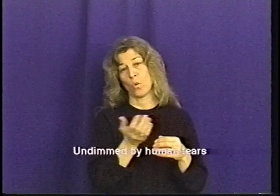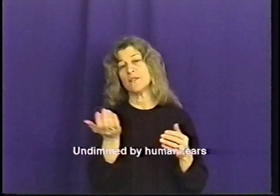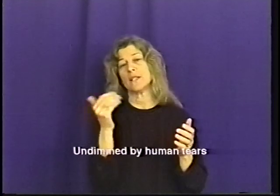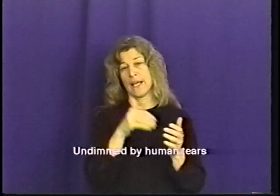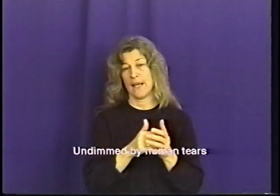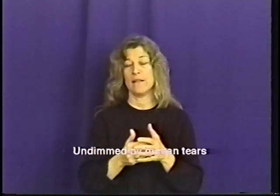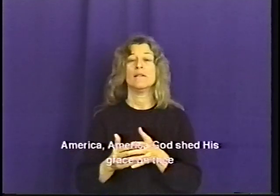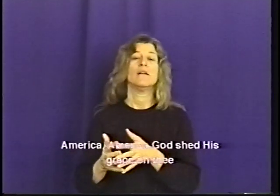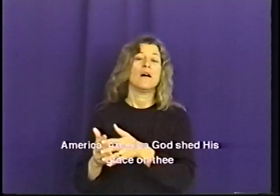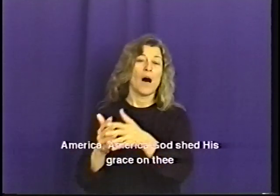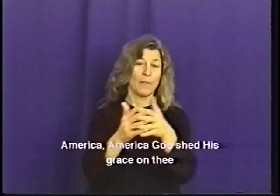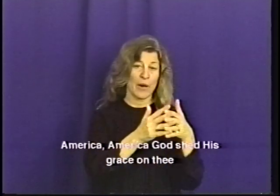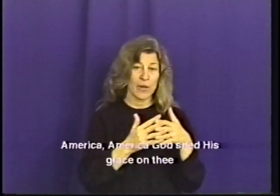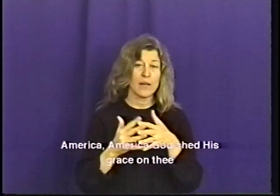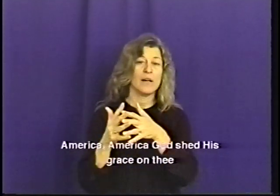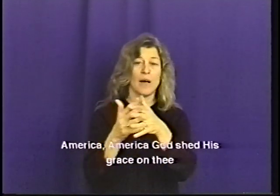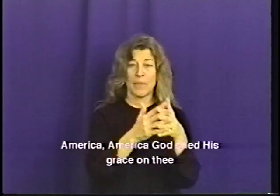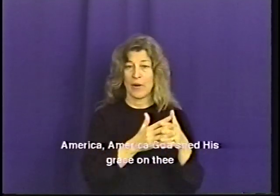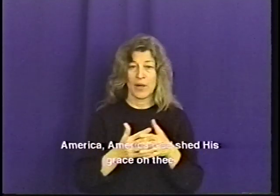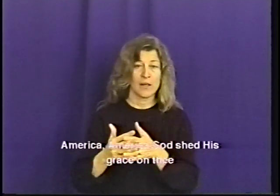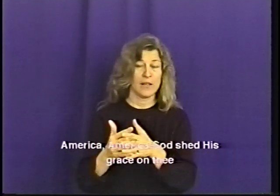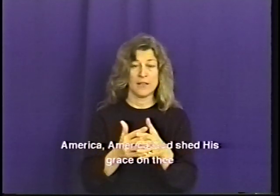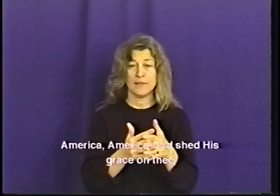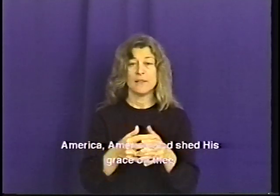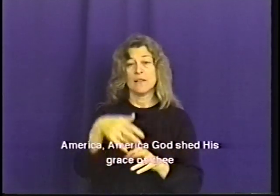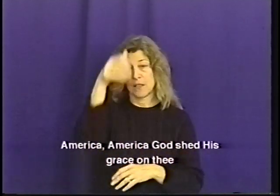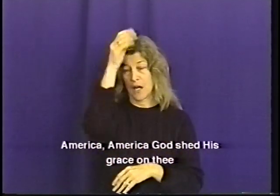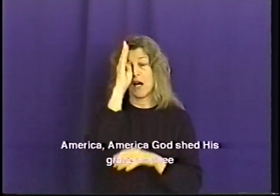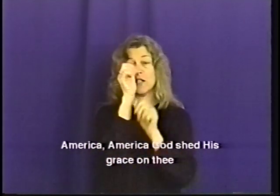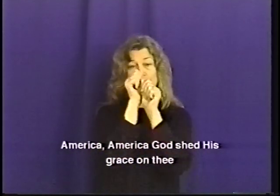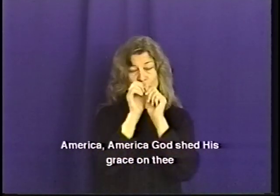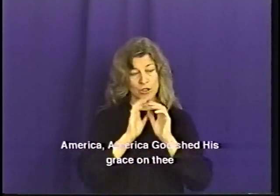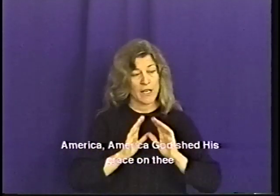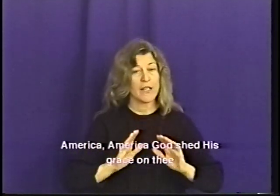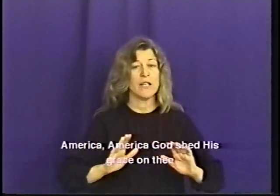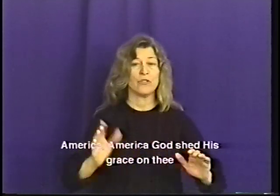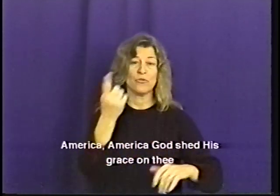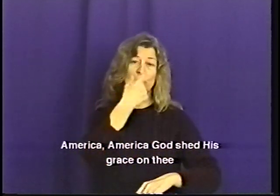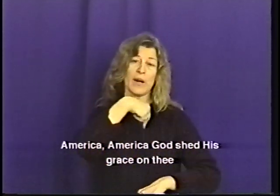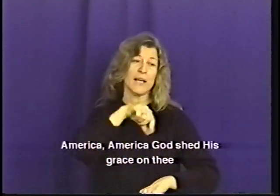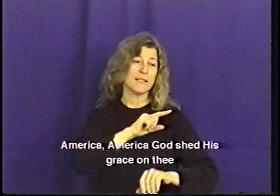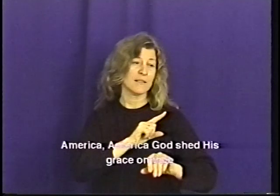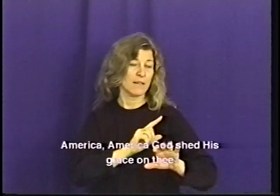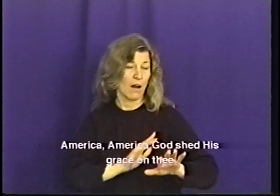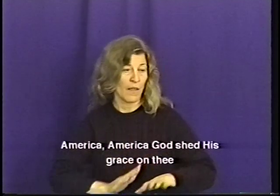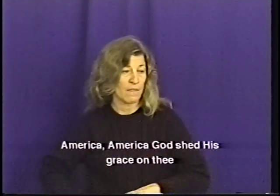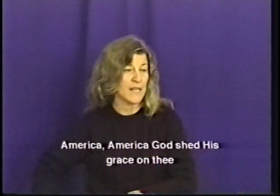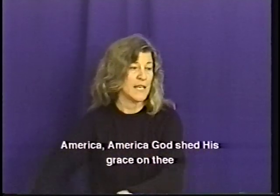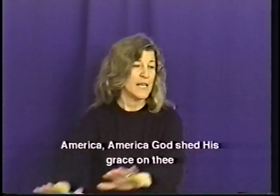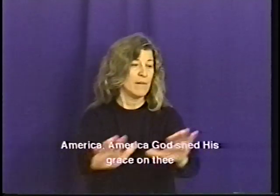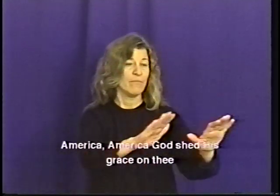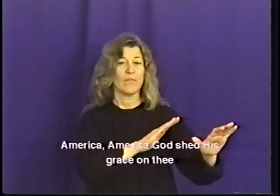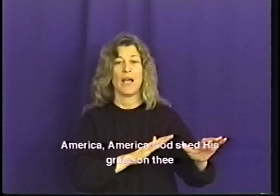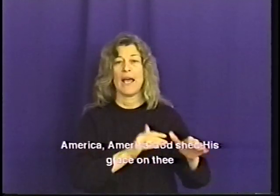once again, America, America, God shed his grace on thee